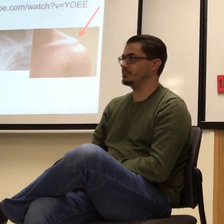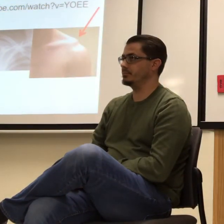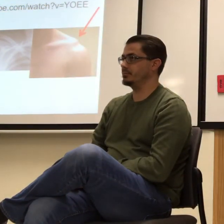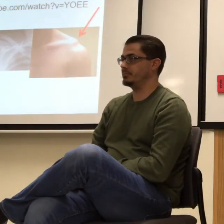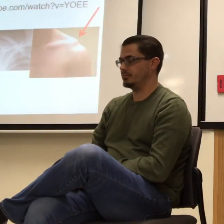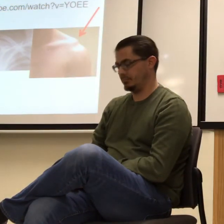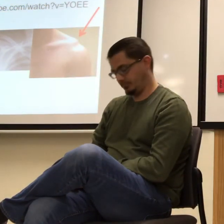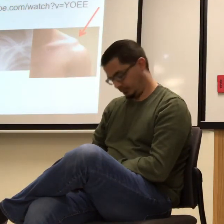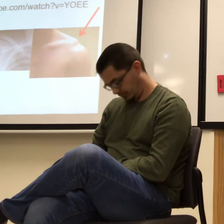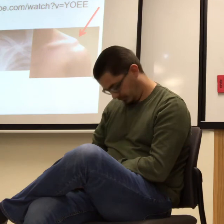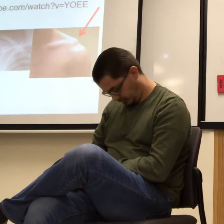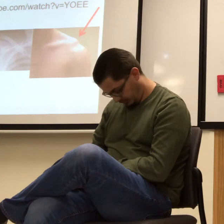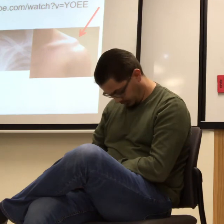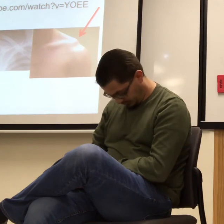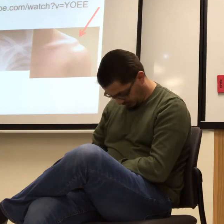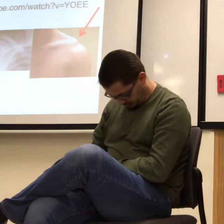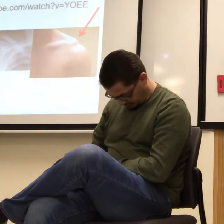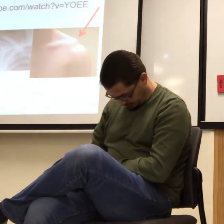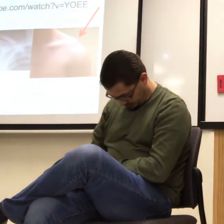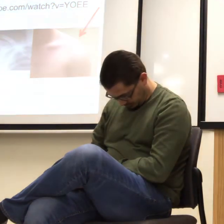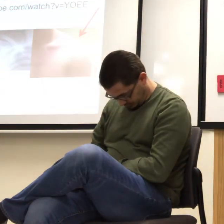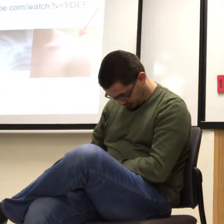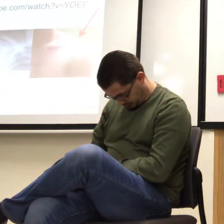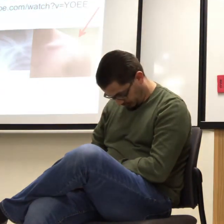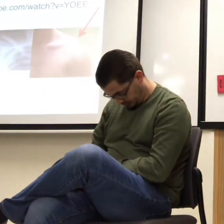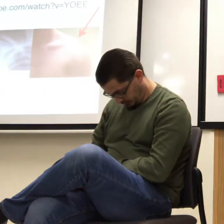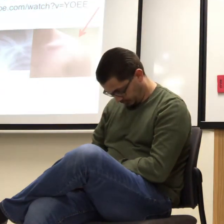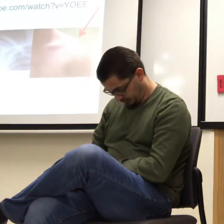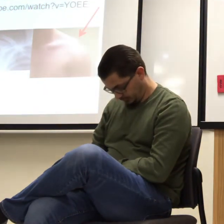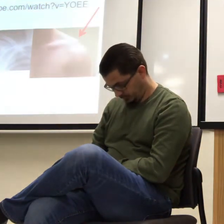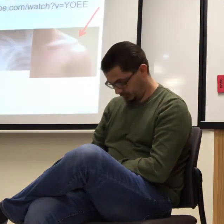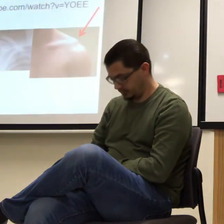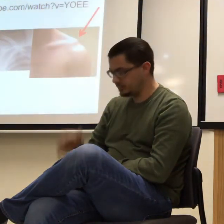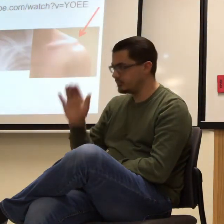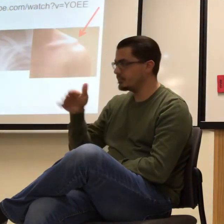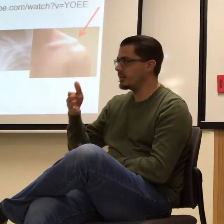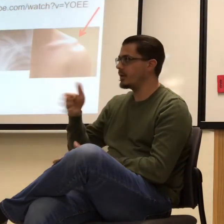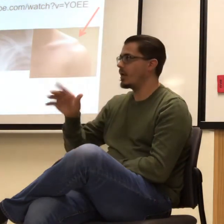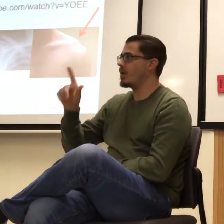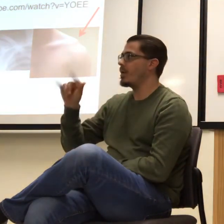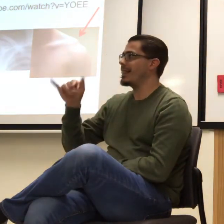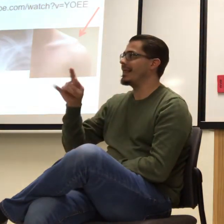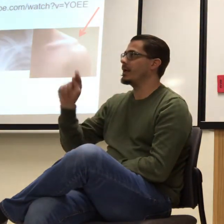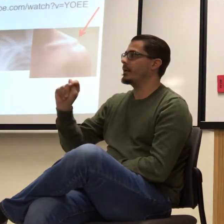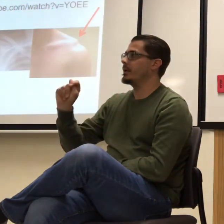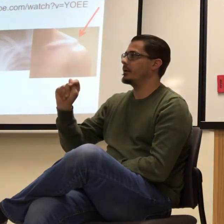In doing so, you allow ligaments